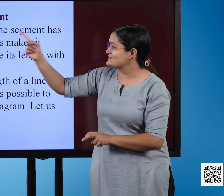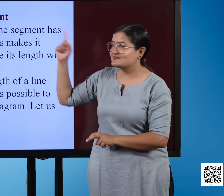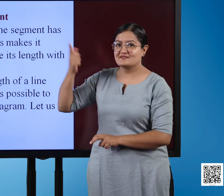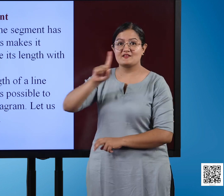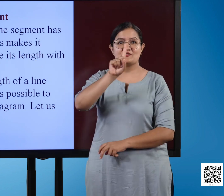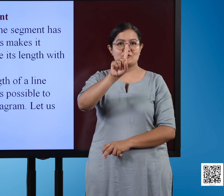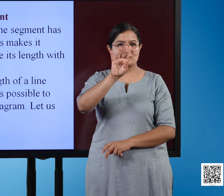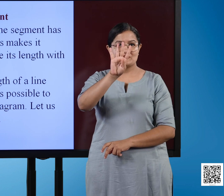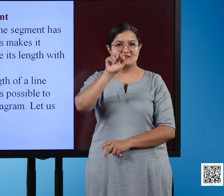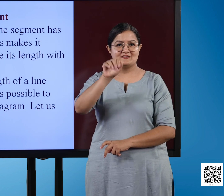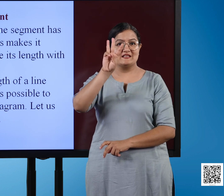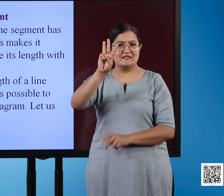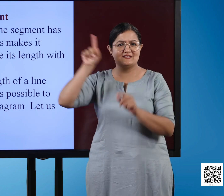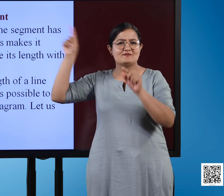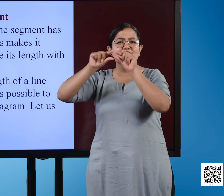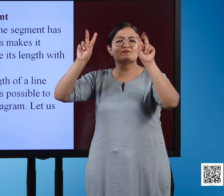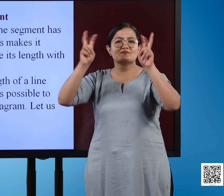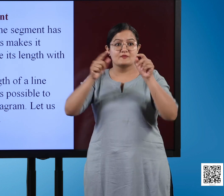14.3. A line segment.